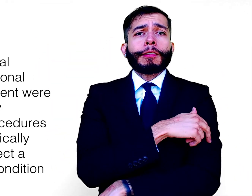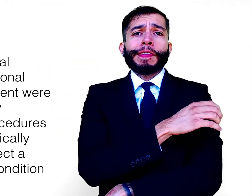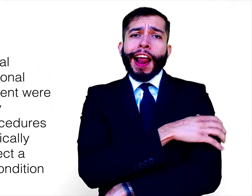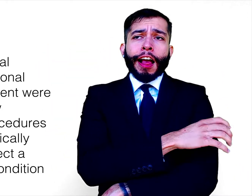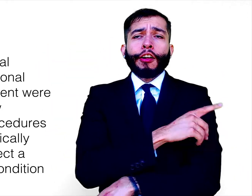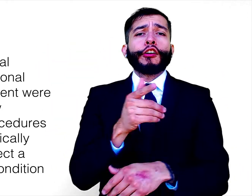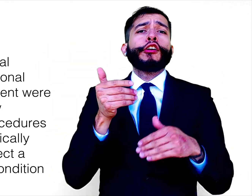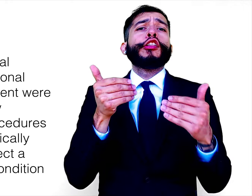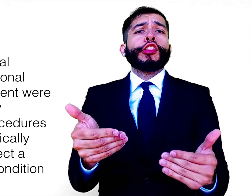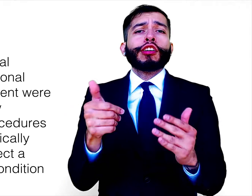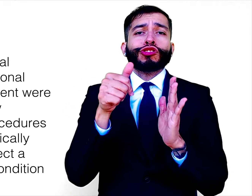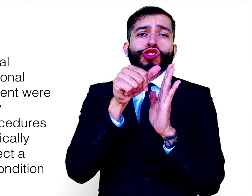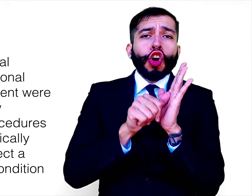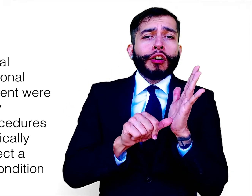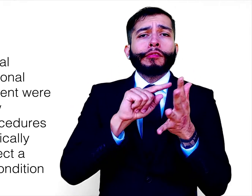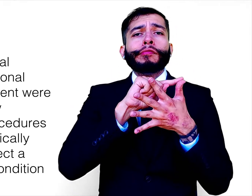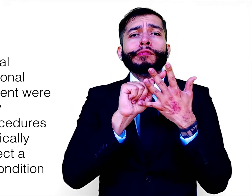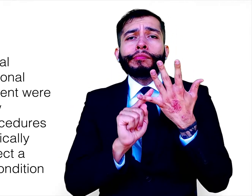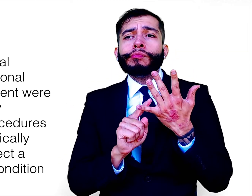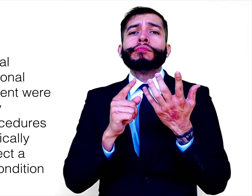to preserve the life of a patient,